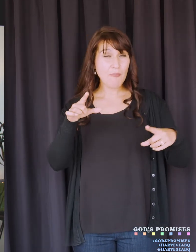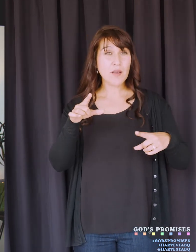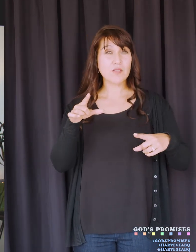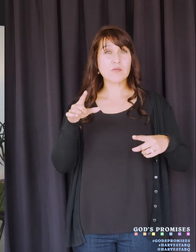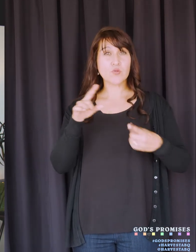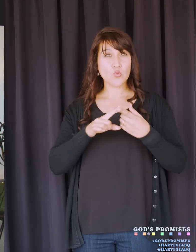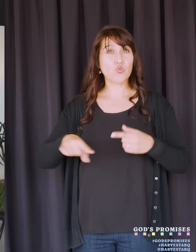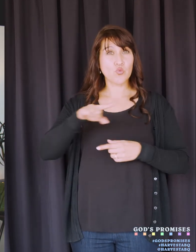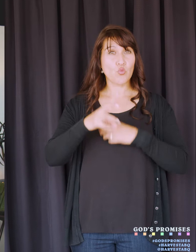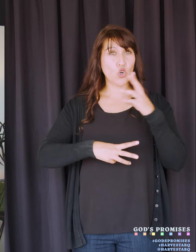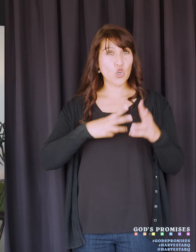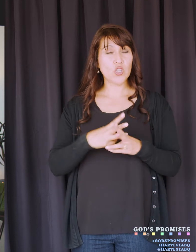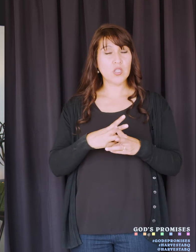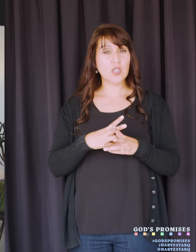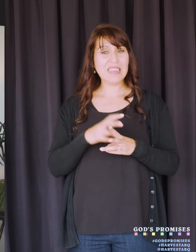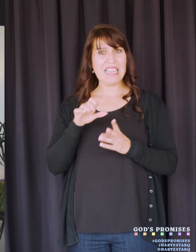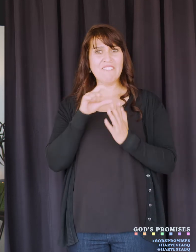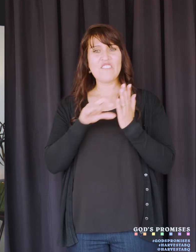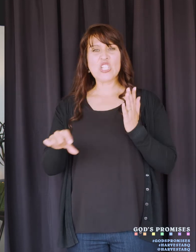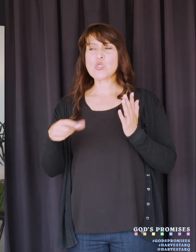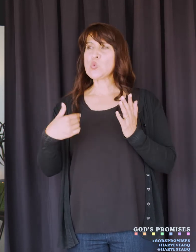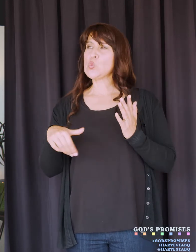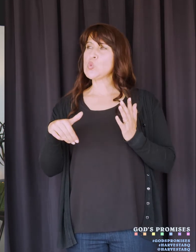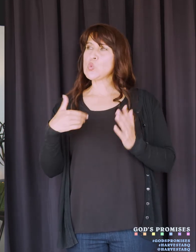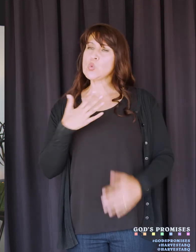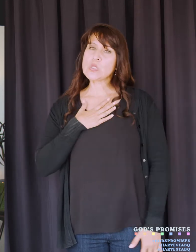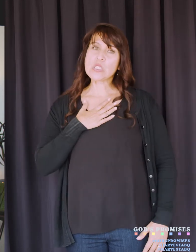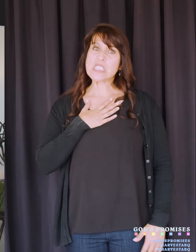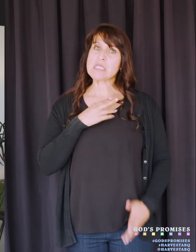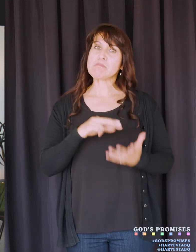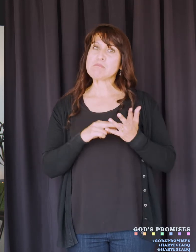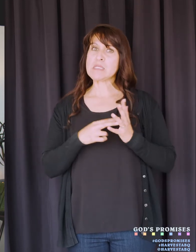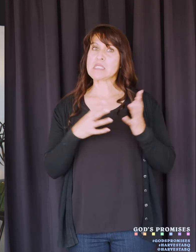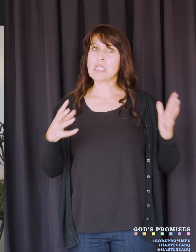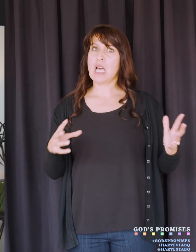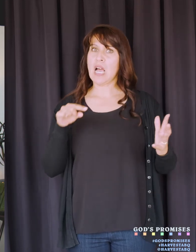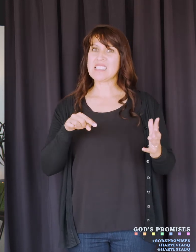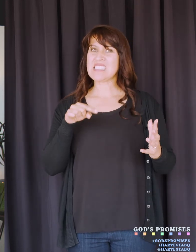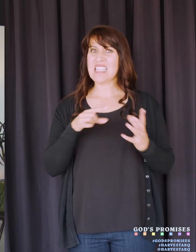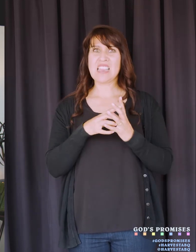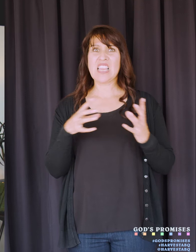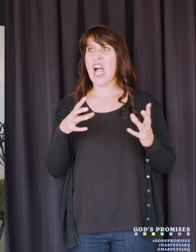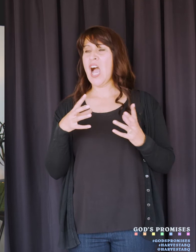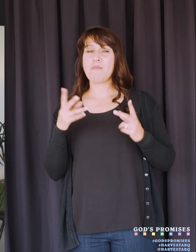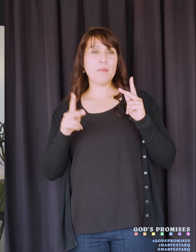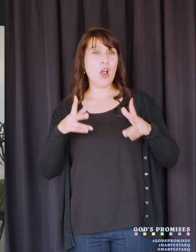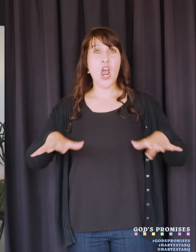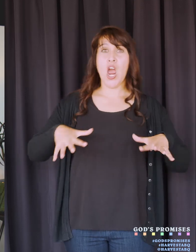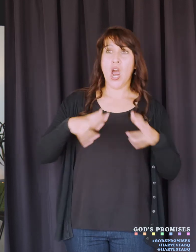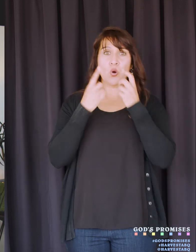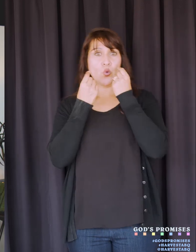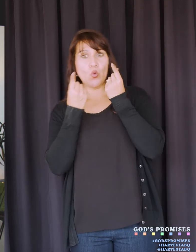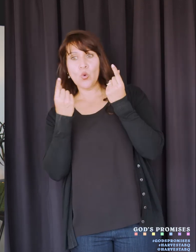world. That verse just is so, it means so much today. There's so much apprehension. Can